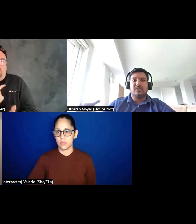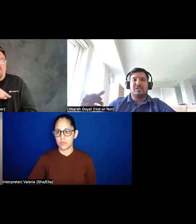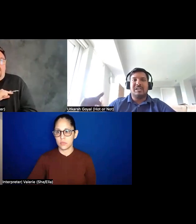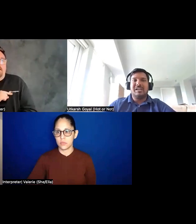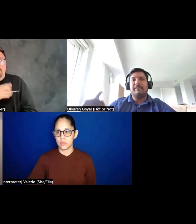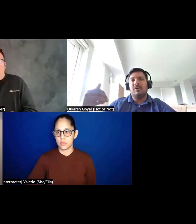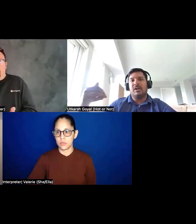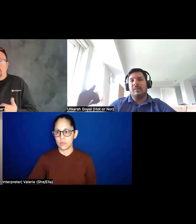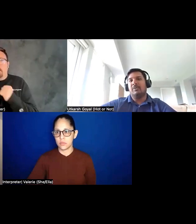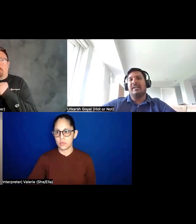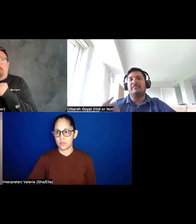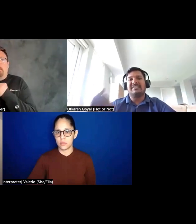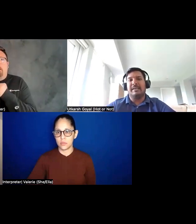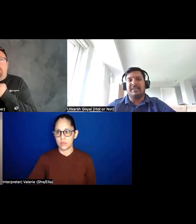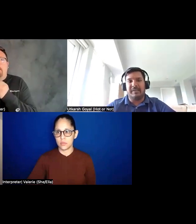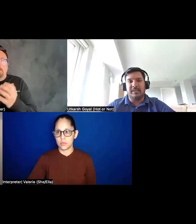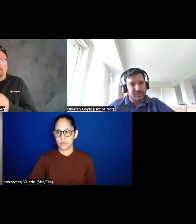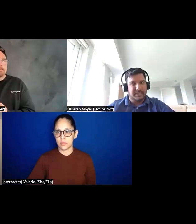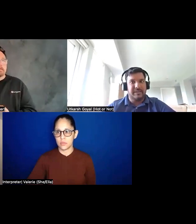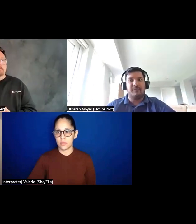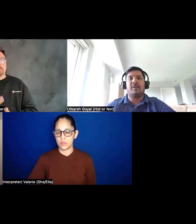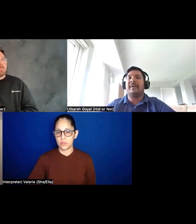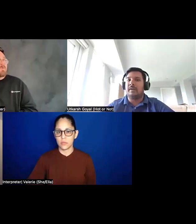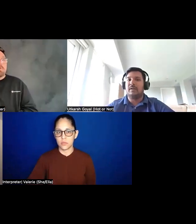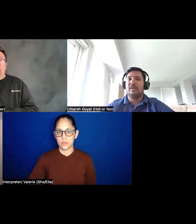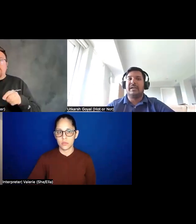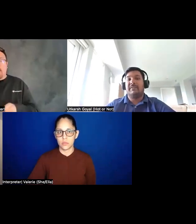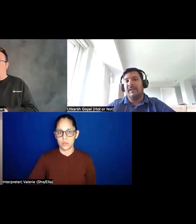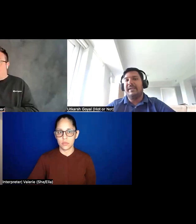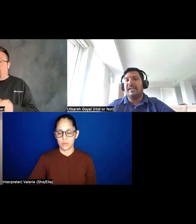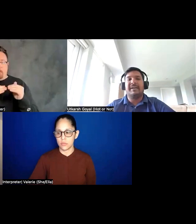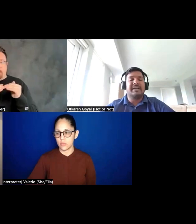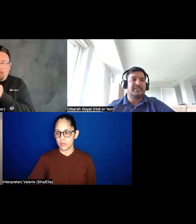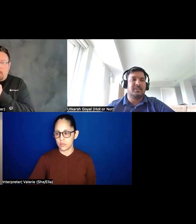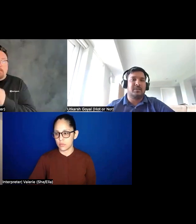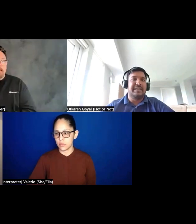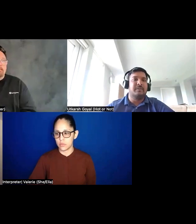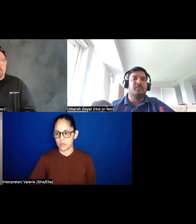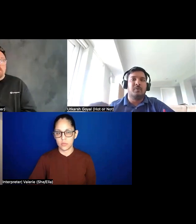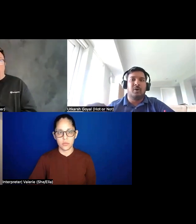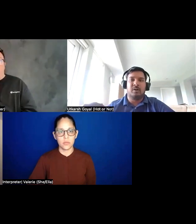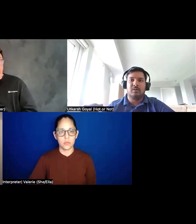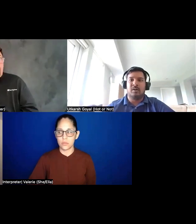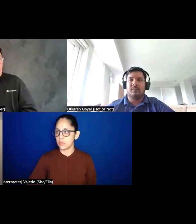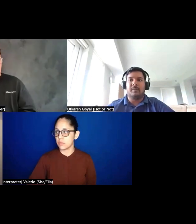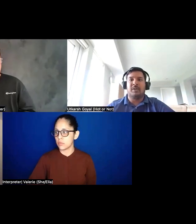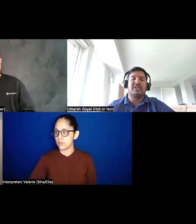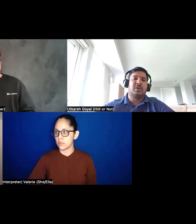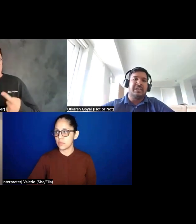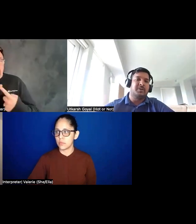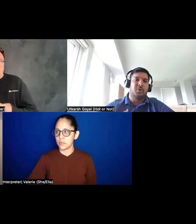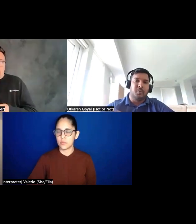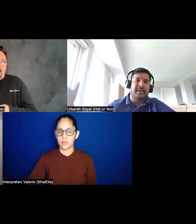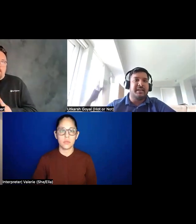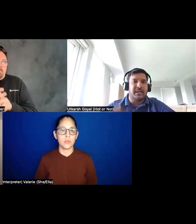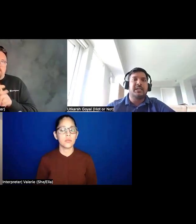lagging. So till the time you're not able to get them the same experience, if not better, it will be an uphill task getting for a project